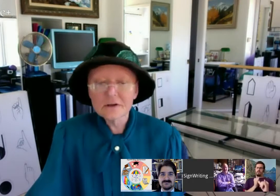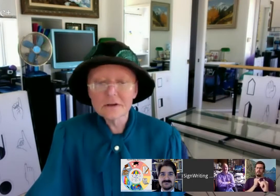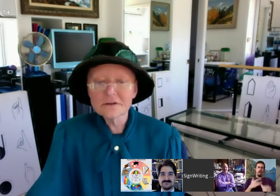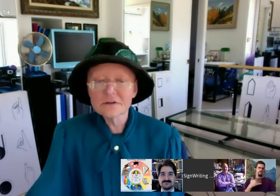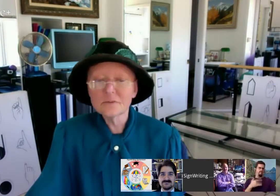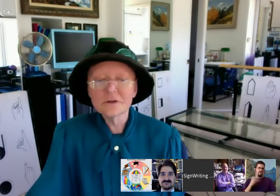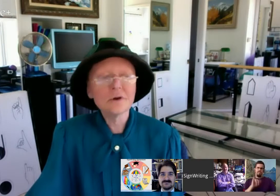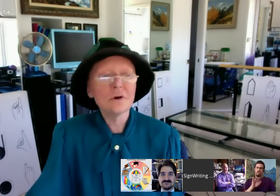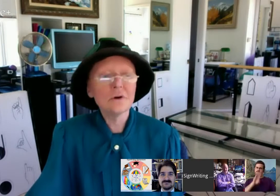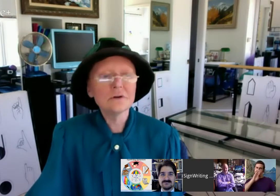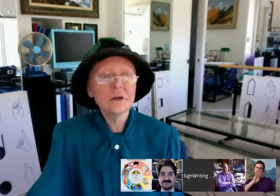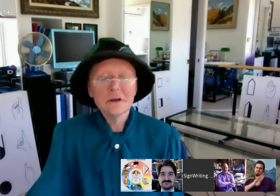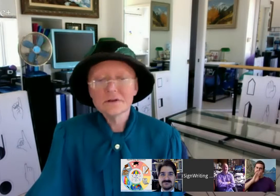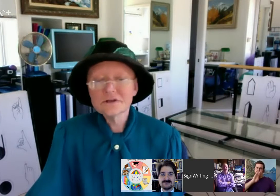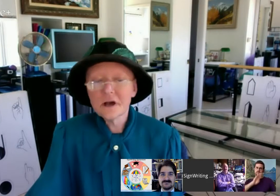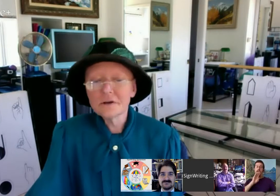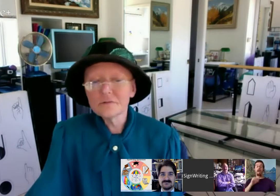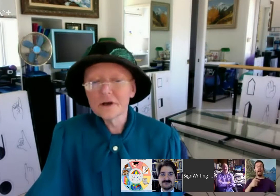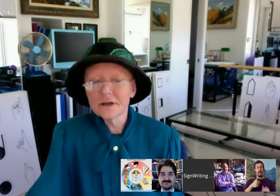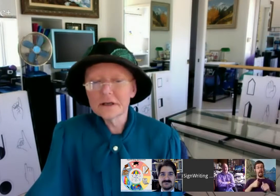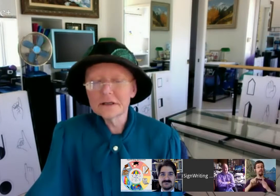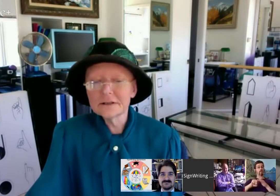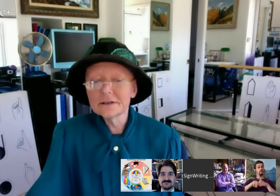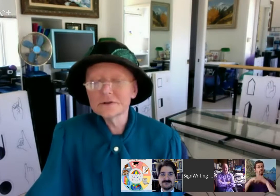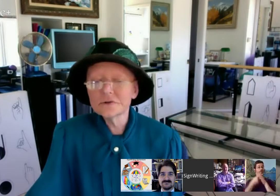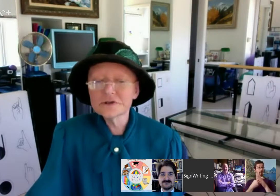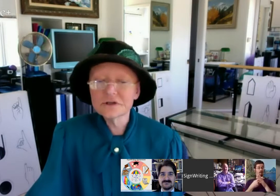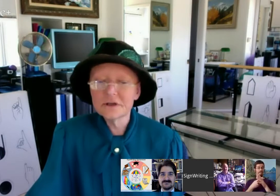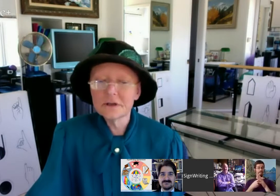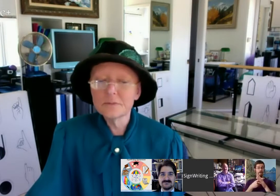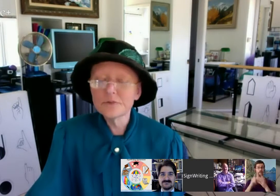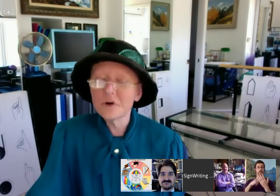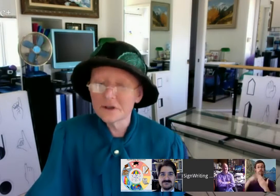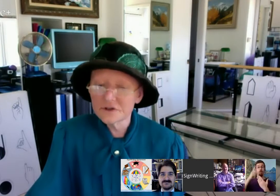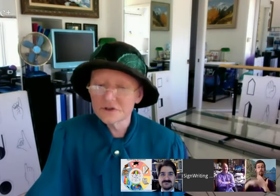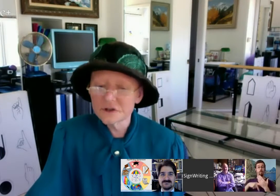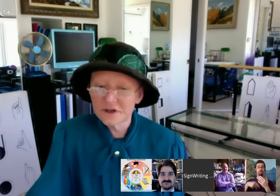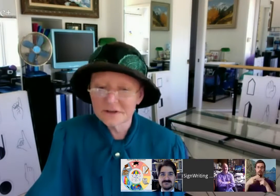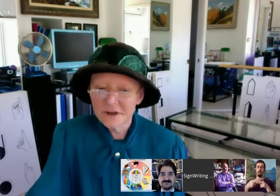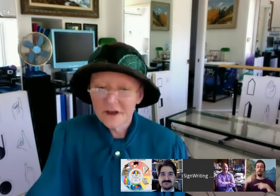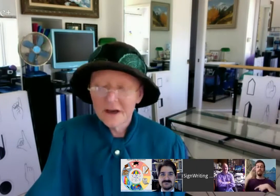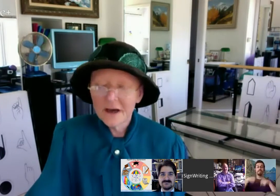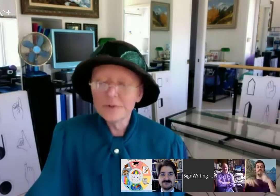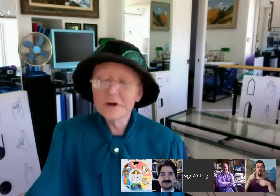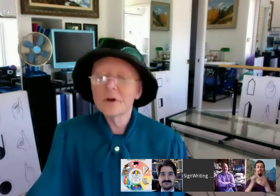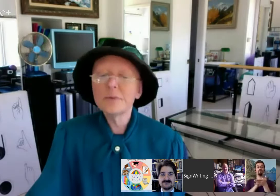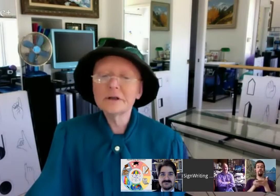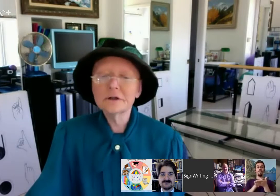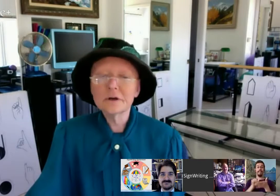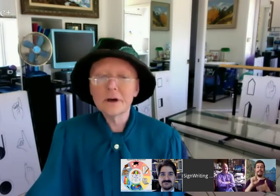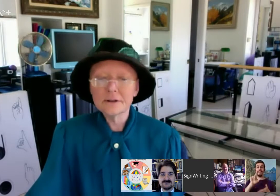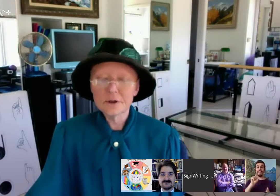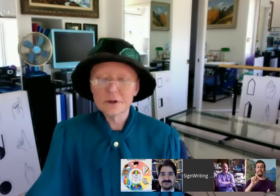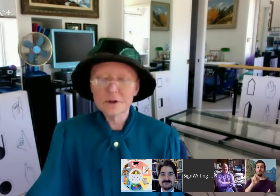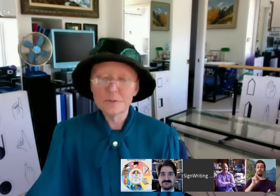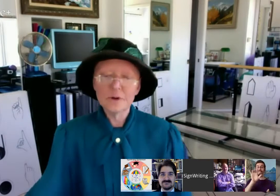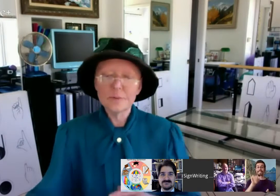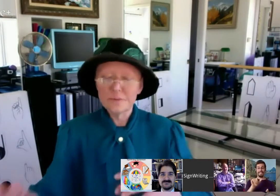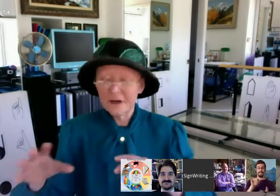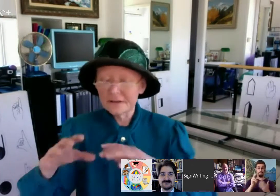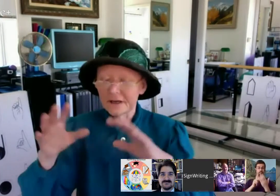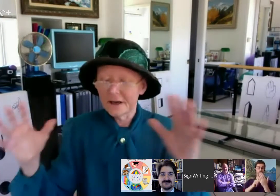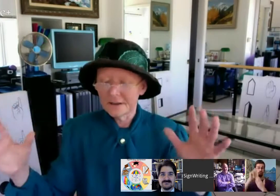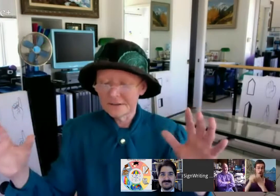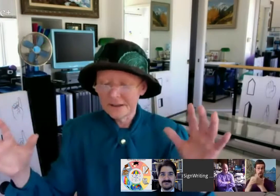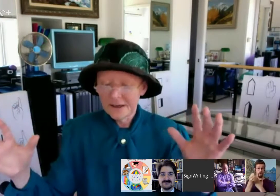And I started something called the SignWriting Literacy Project. I put it up on the